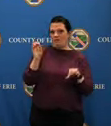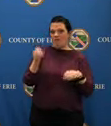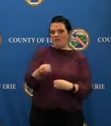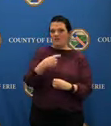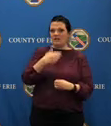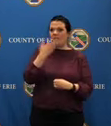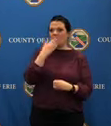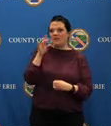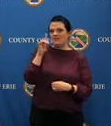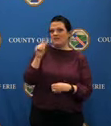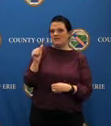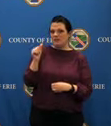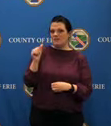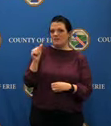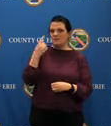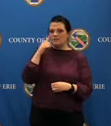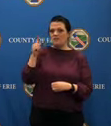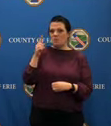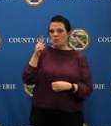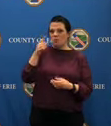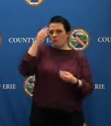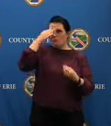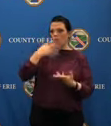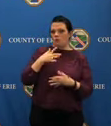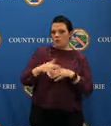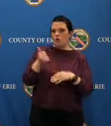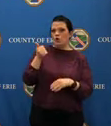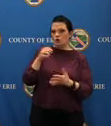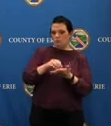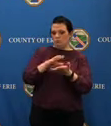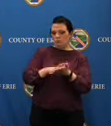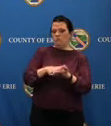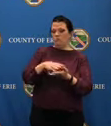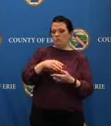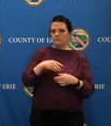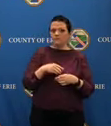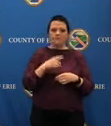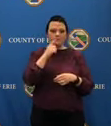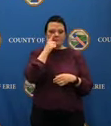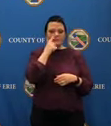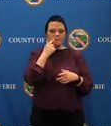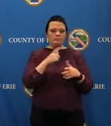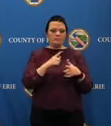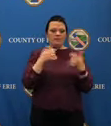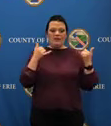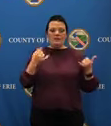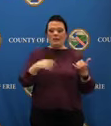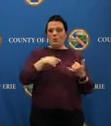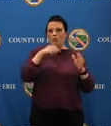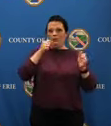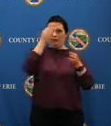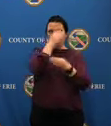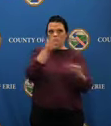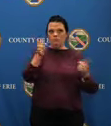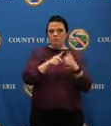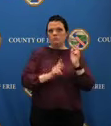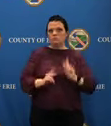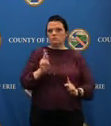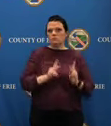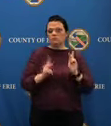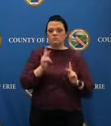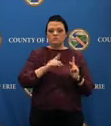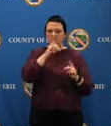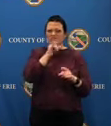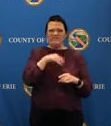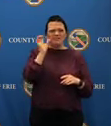thank the district attorney for noting this earlier, as well as informing me about it so that we could get this information out to the public. I mean, there's